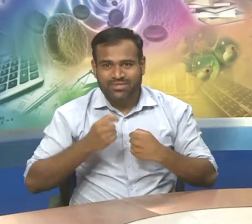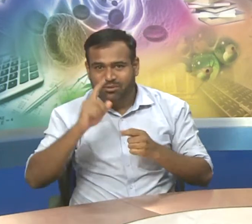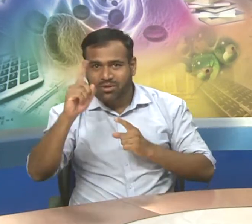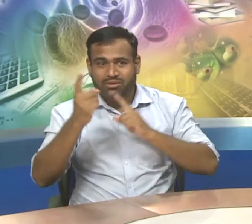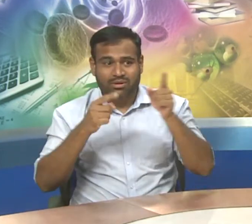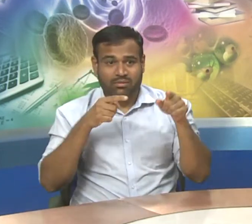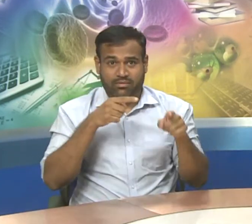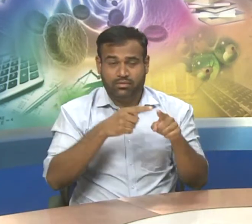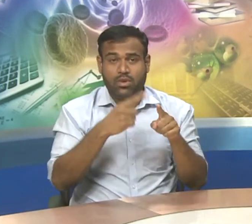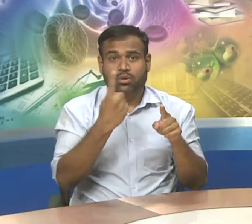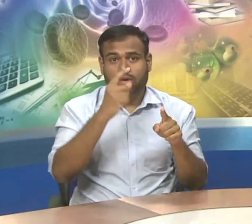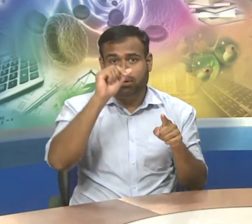So first